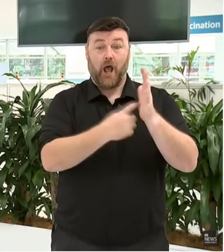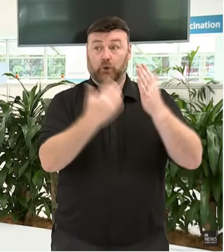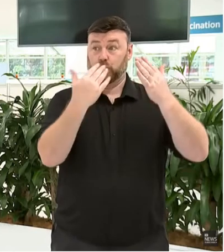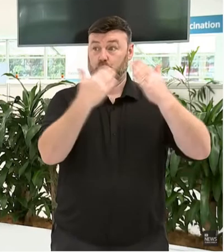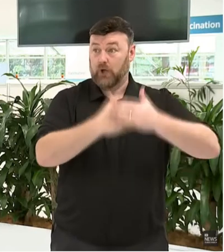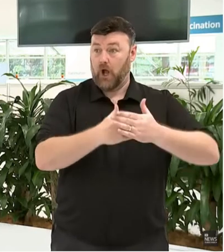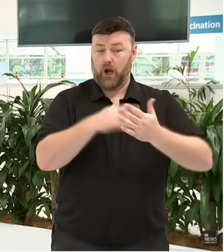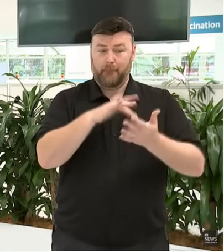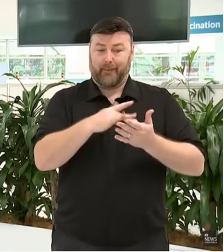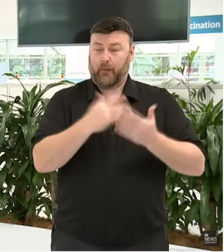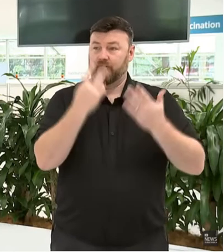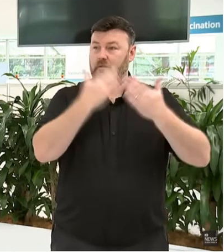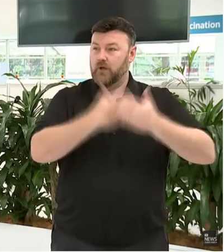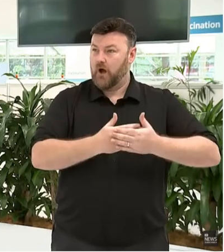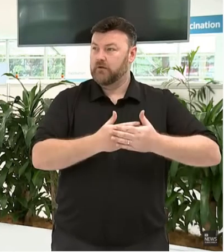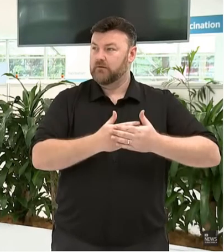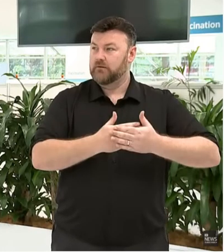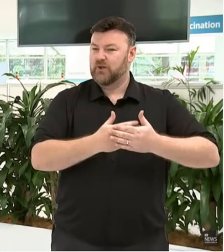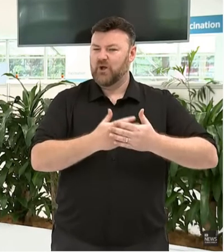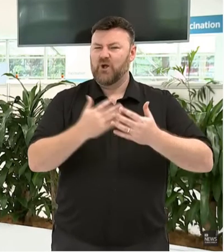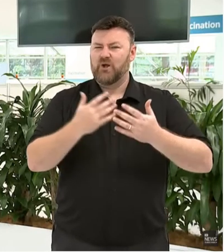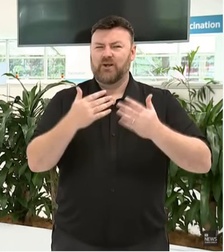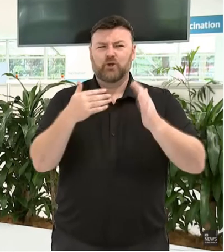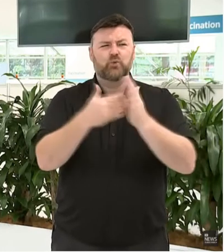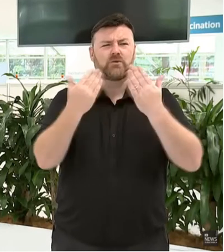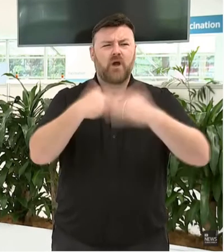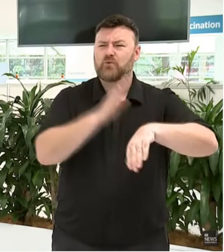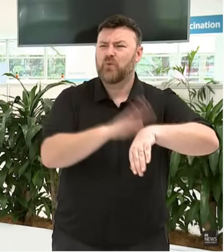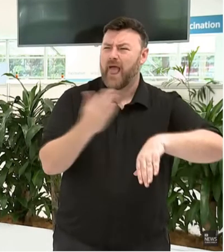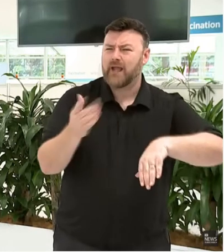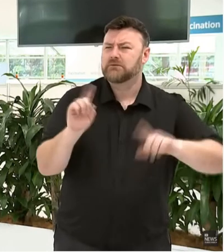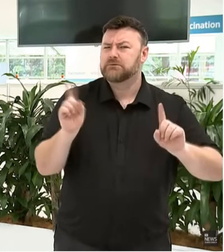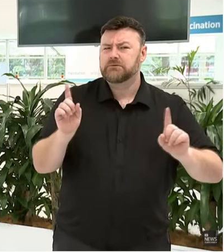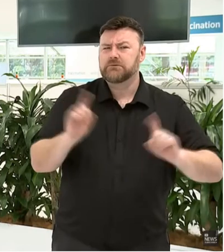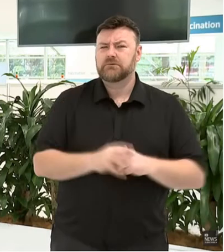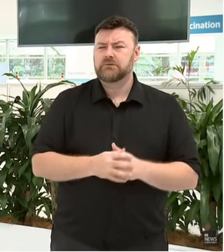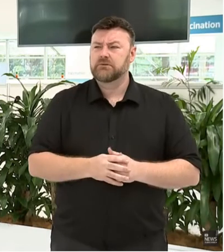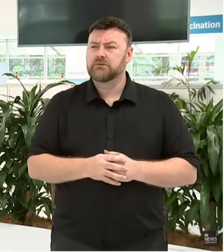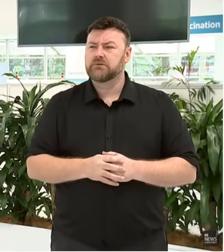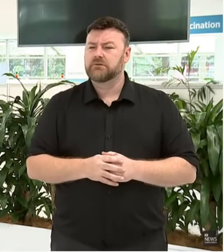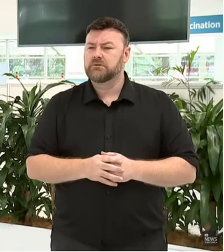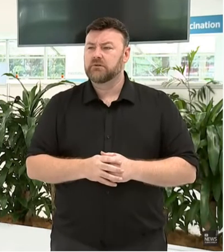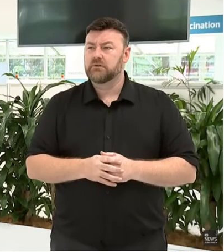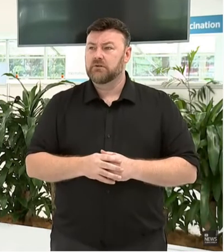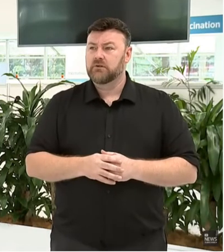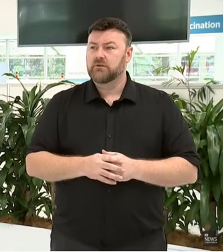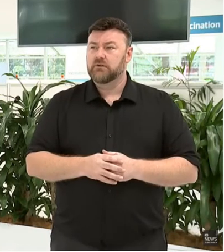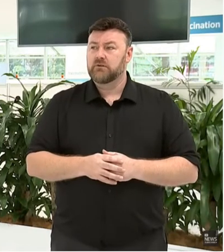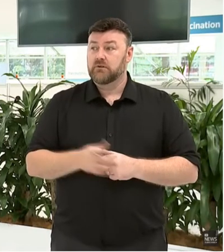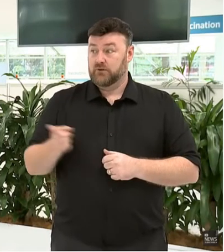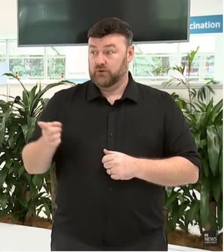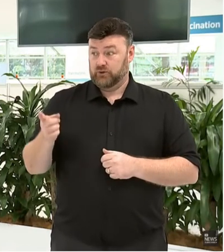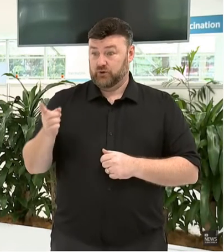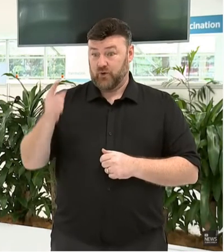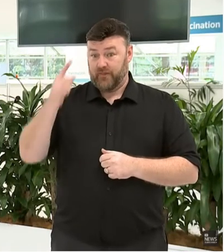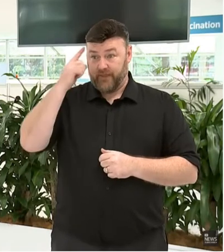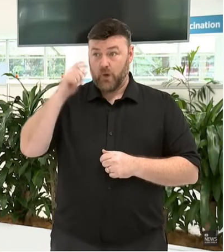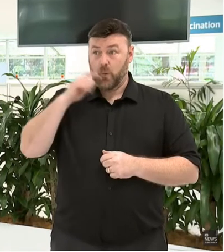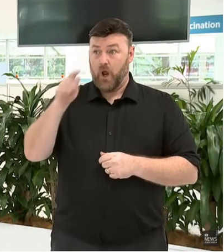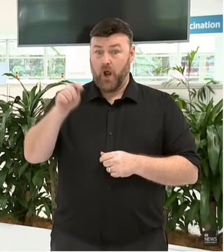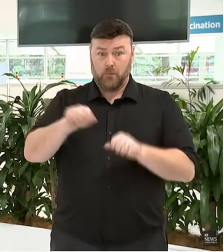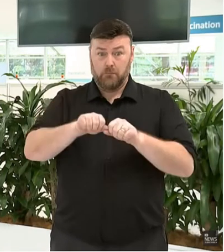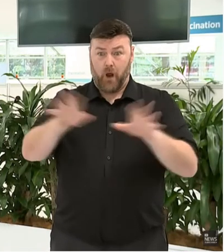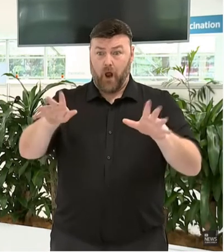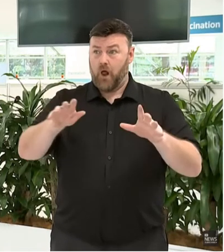midnight last night so people were checking in? Are you concerned about a big surge in cases from Boxing Day sales? No.